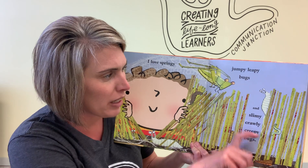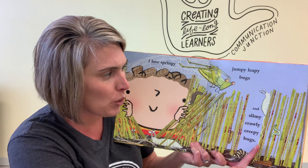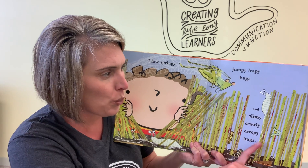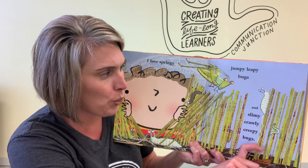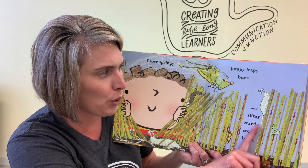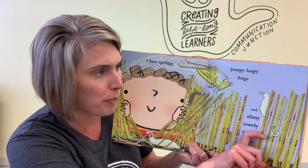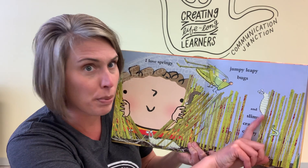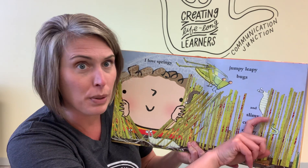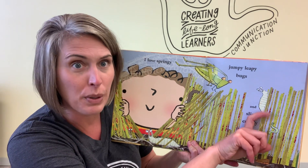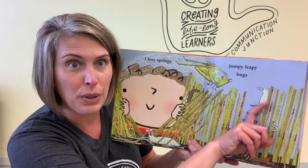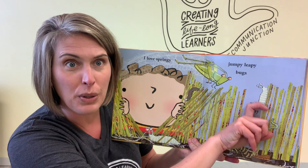creepy,